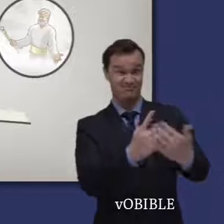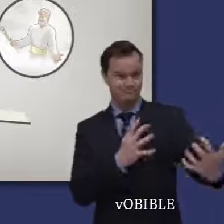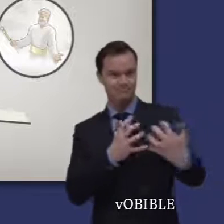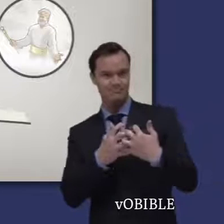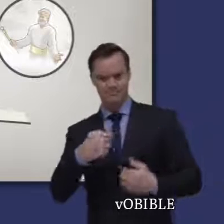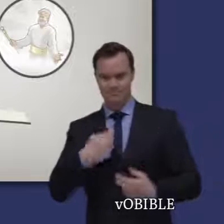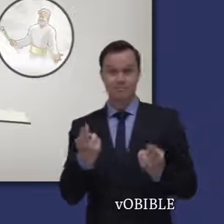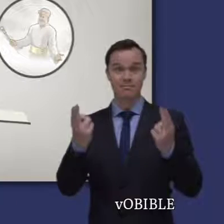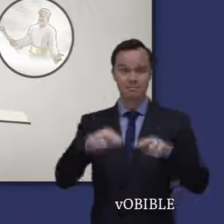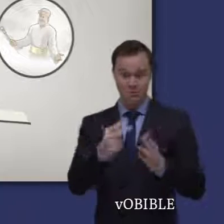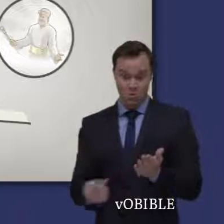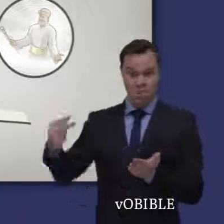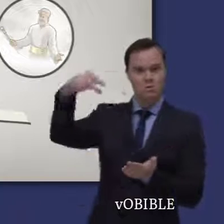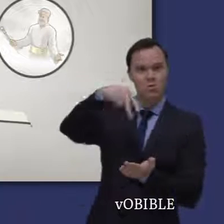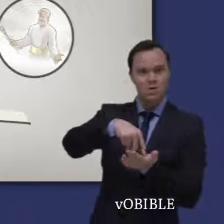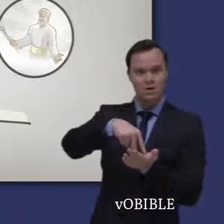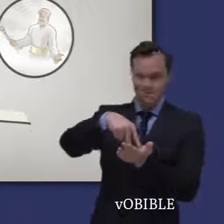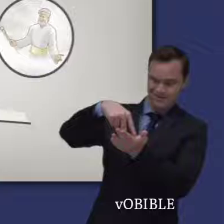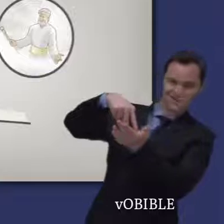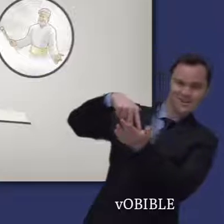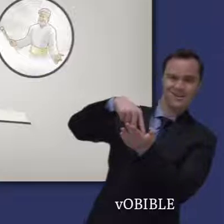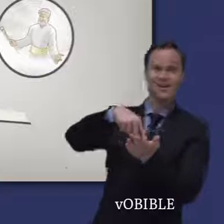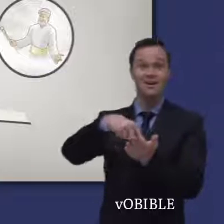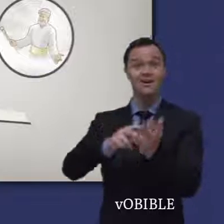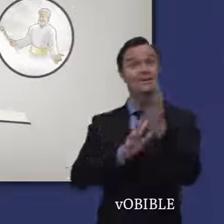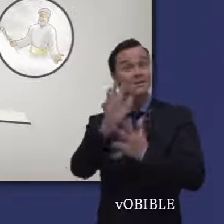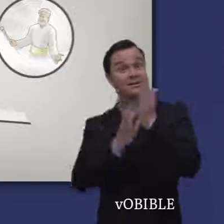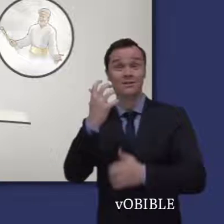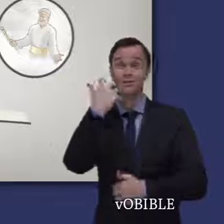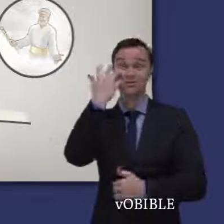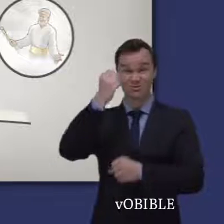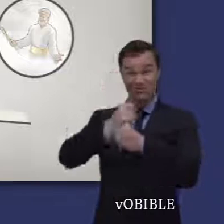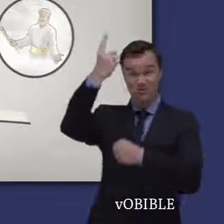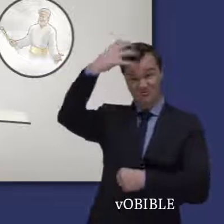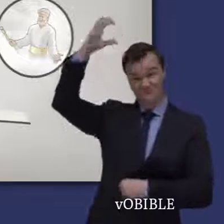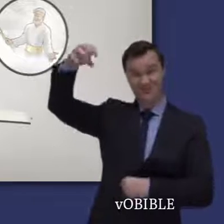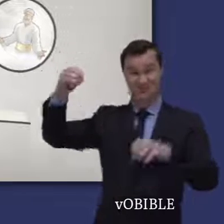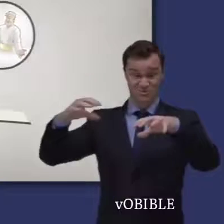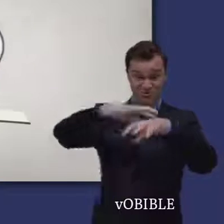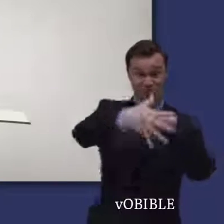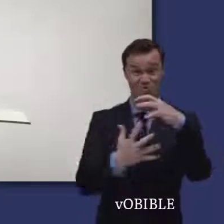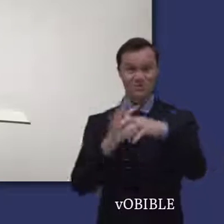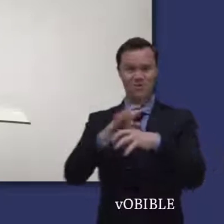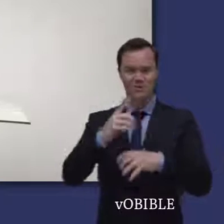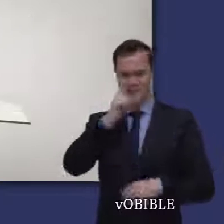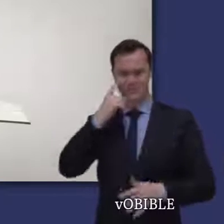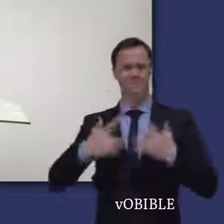own death and resurrection, which opens the way to everlasting life under God's kingdom.